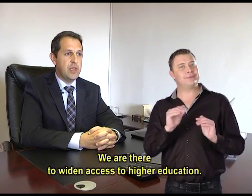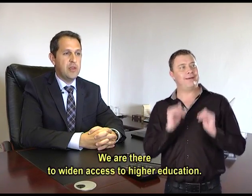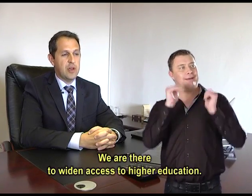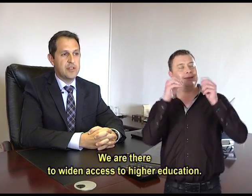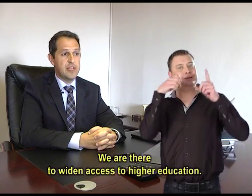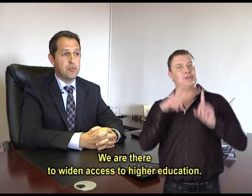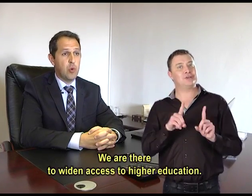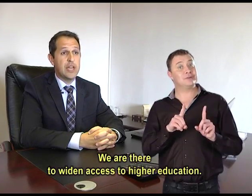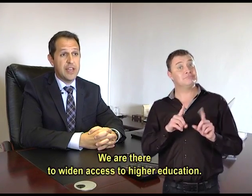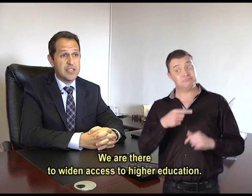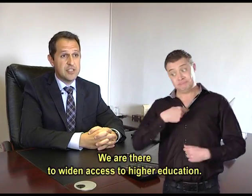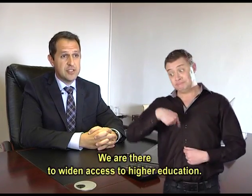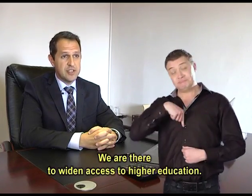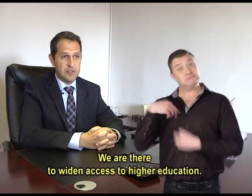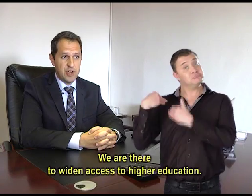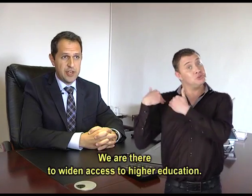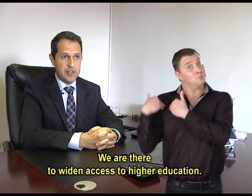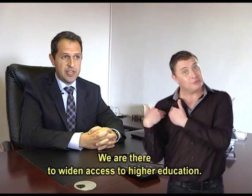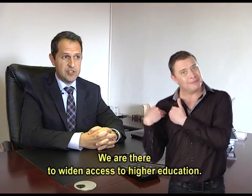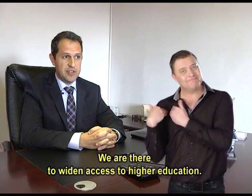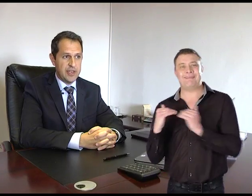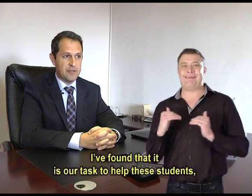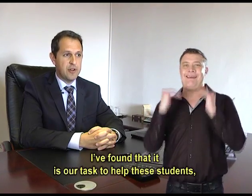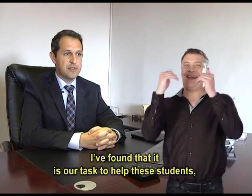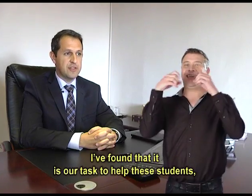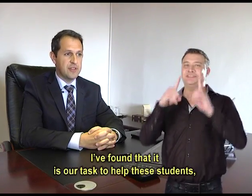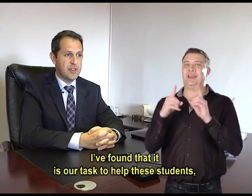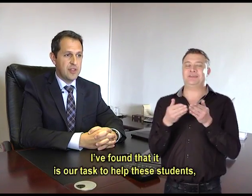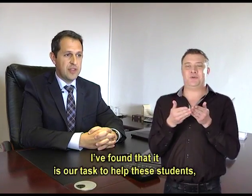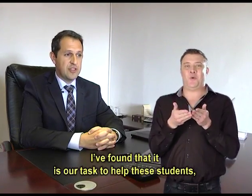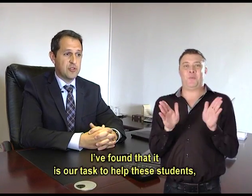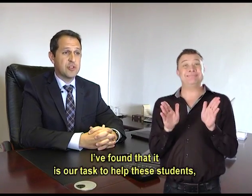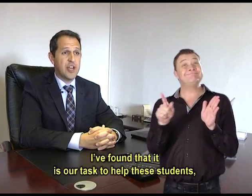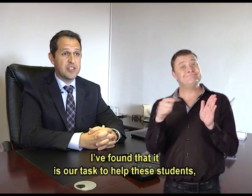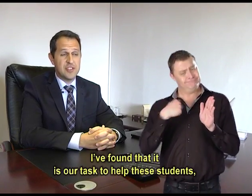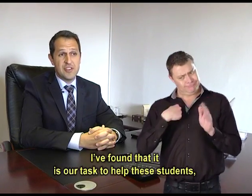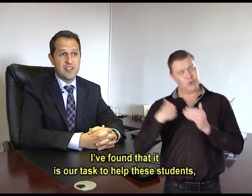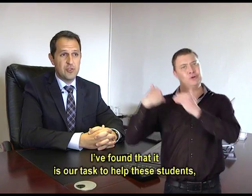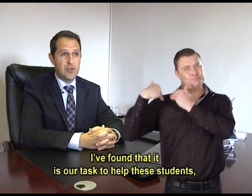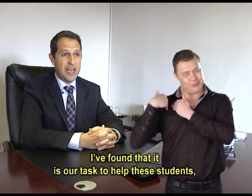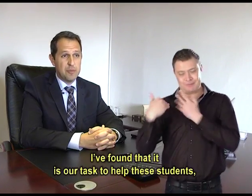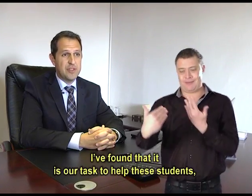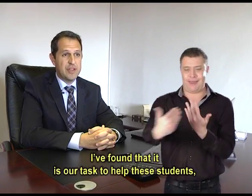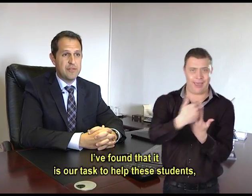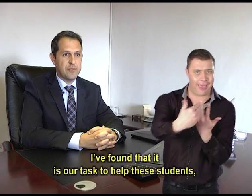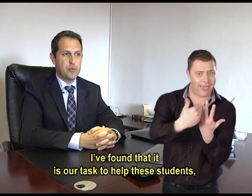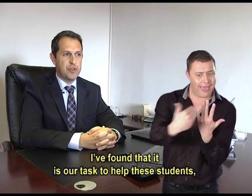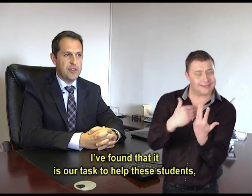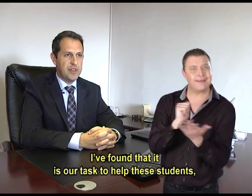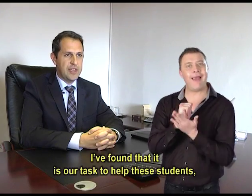we are there to widen access to higher education. And I find that it is our task to help the deaf community and